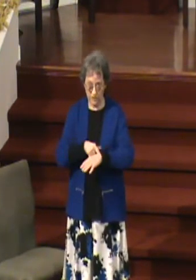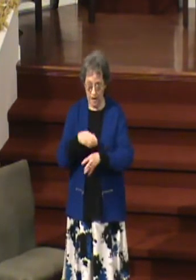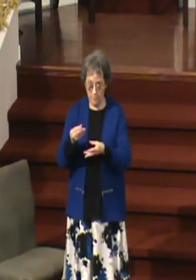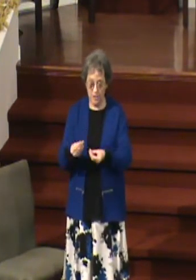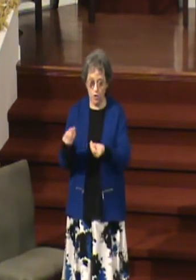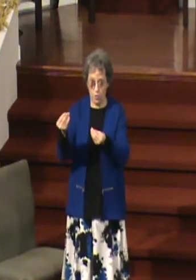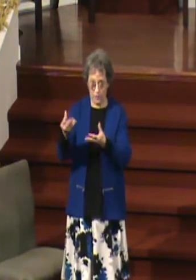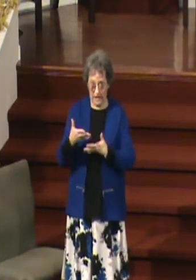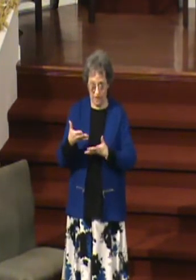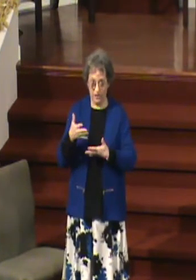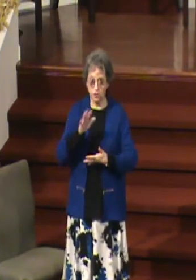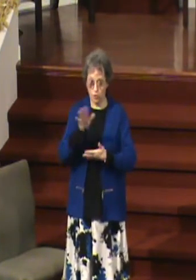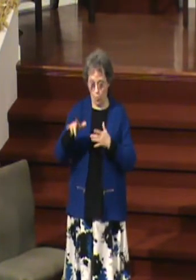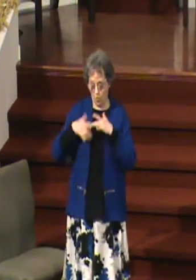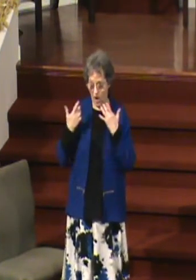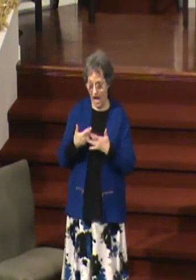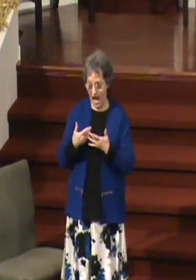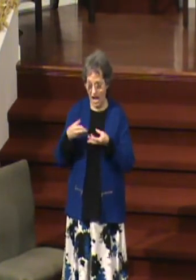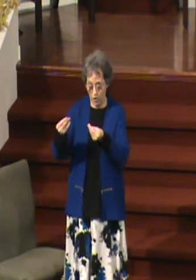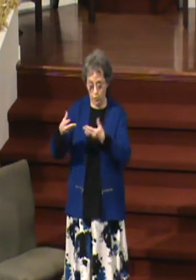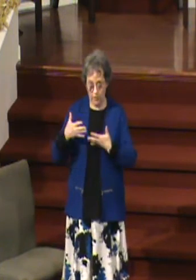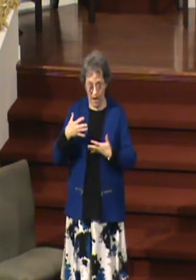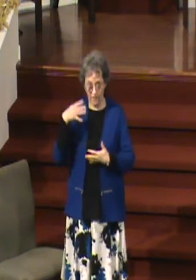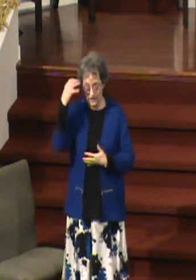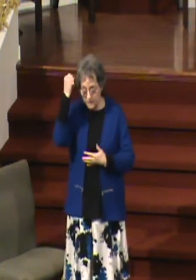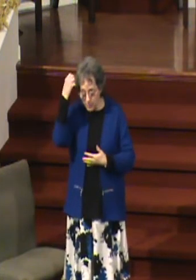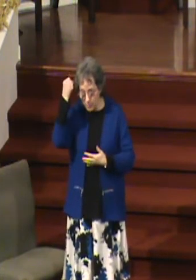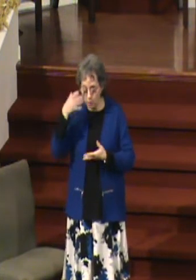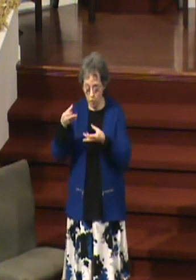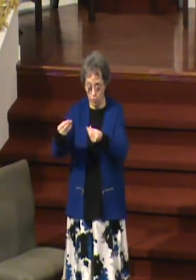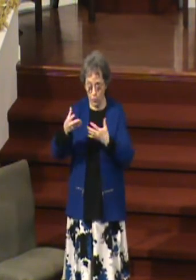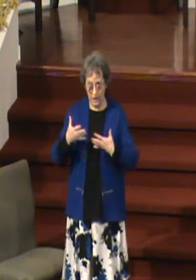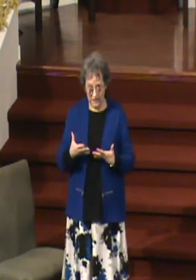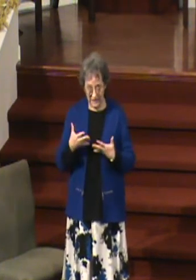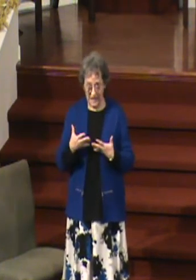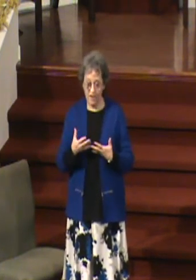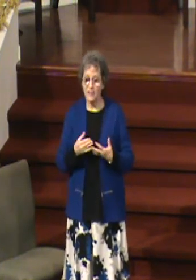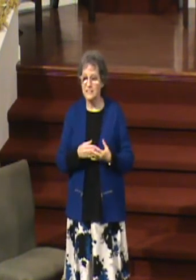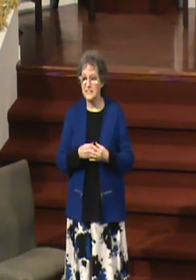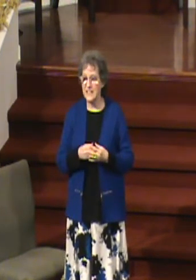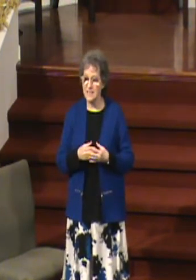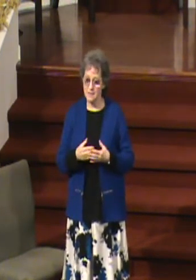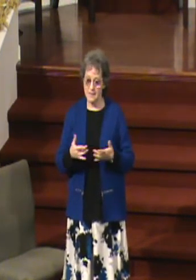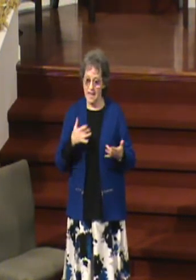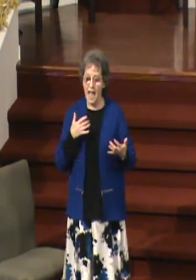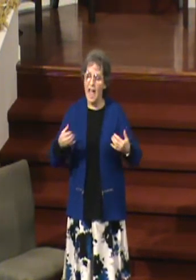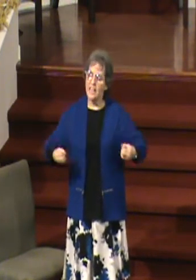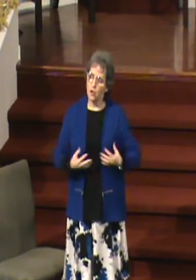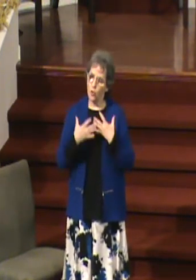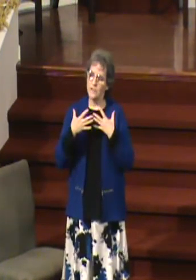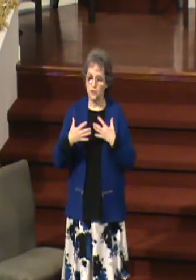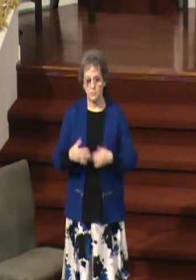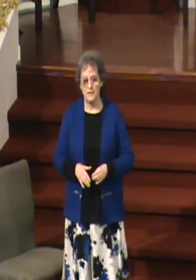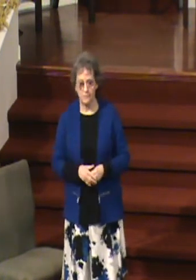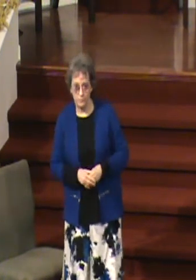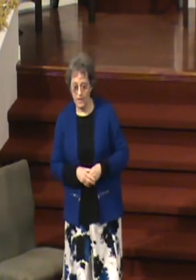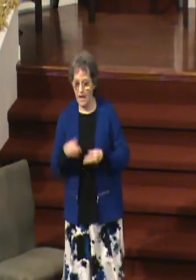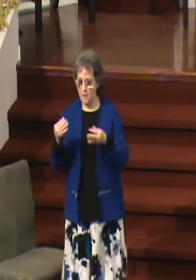heart, you gave us memories, you gave us resilience. You gave us countless reasons to love you